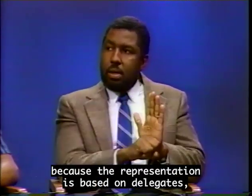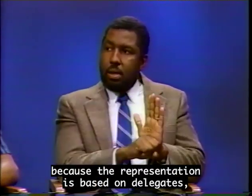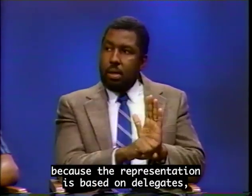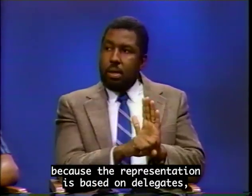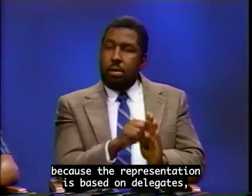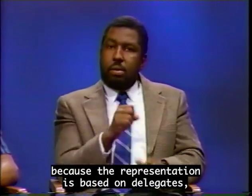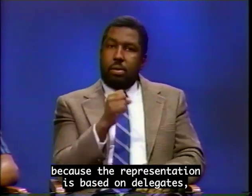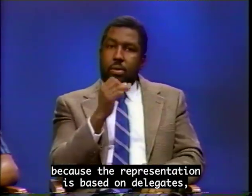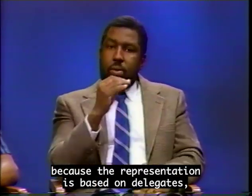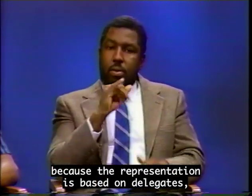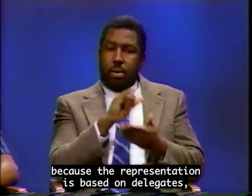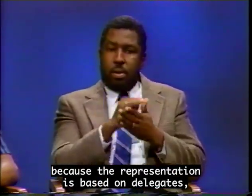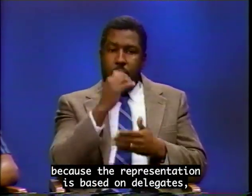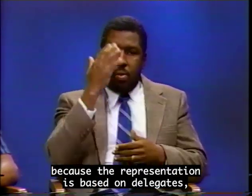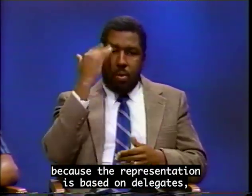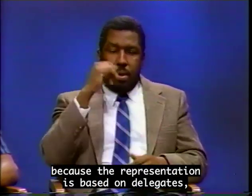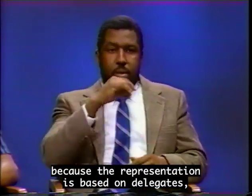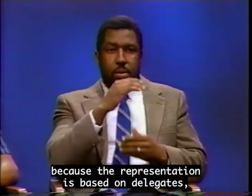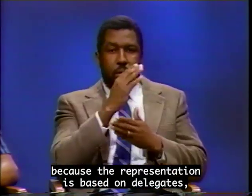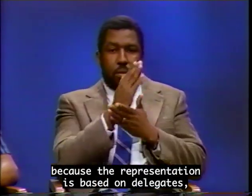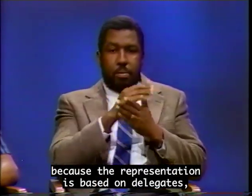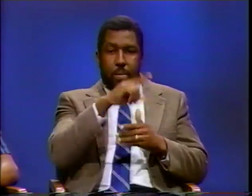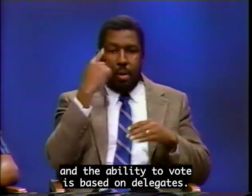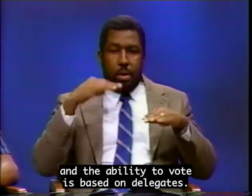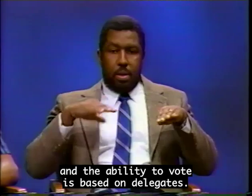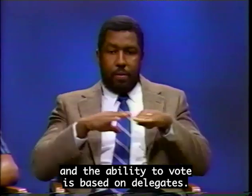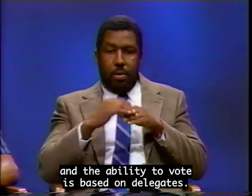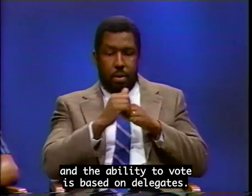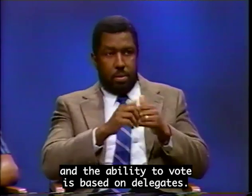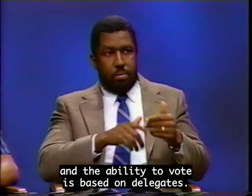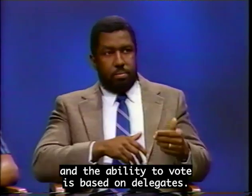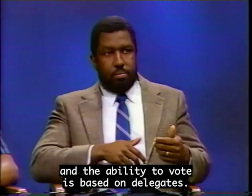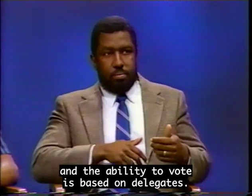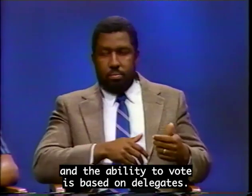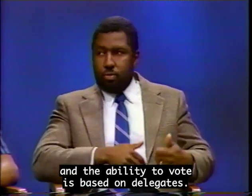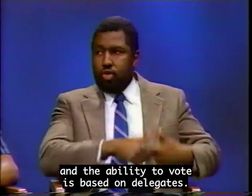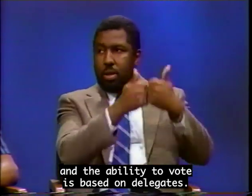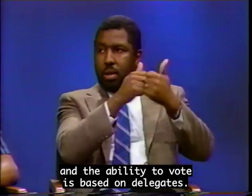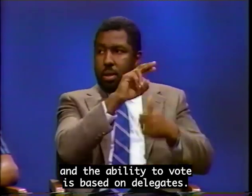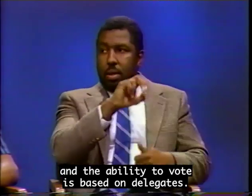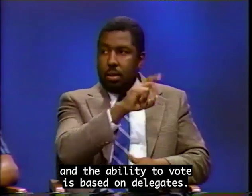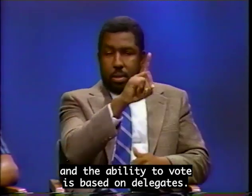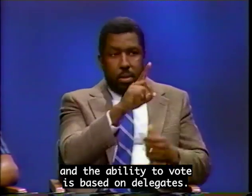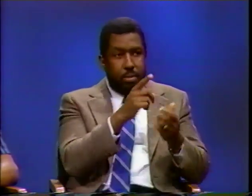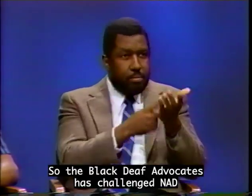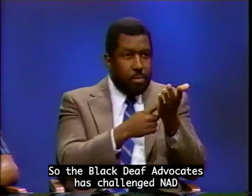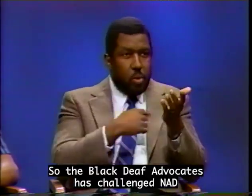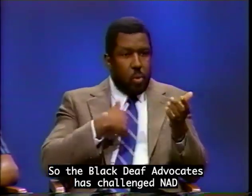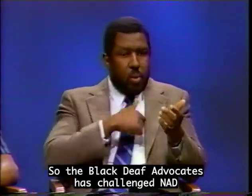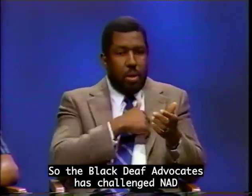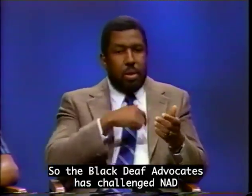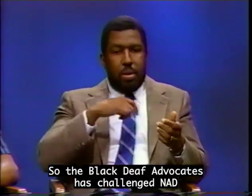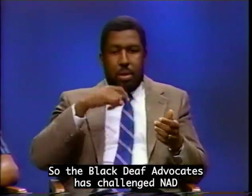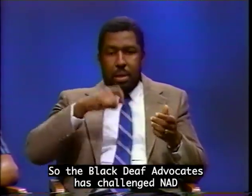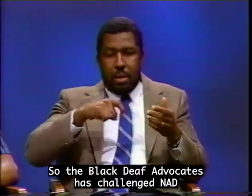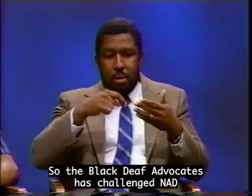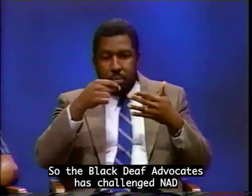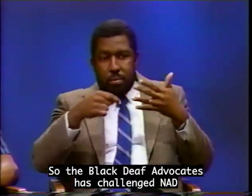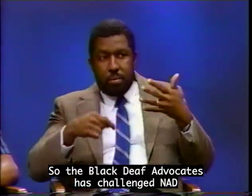because the representation is based on delegates and the ability to vote is based on delegates. So the Black Deaf Advocates has challenged